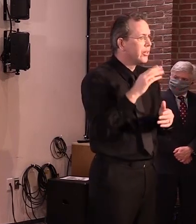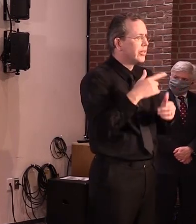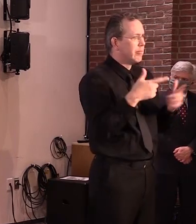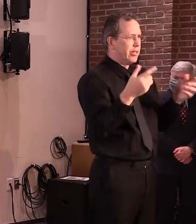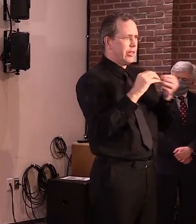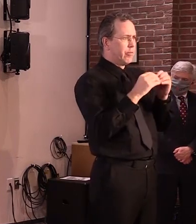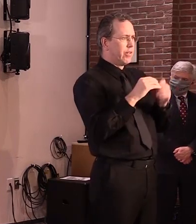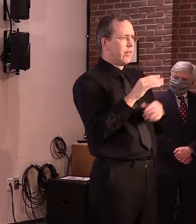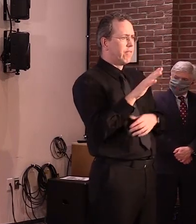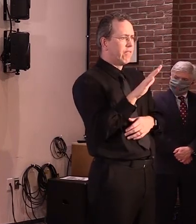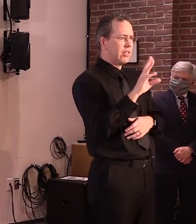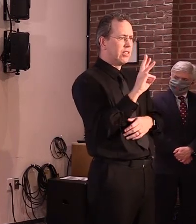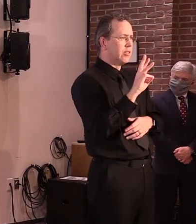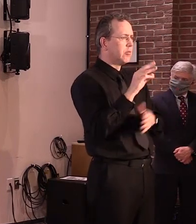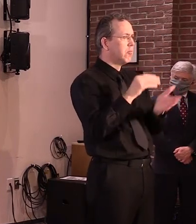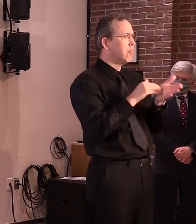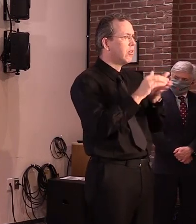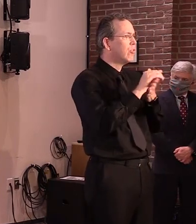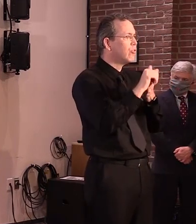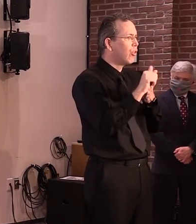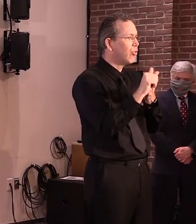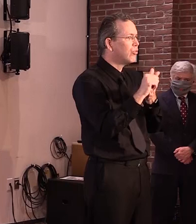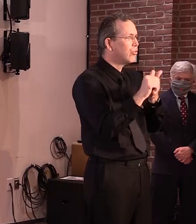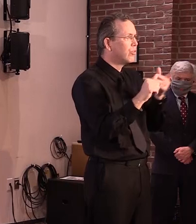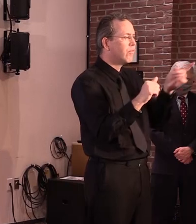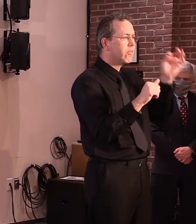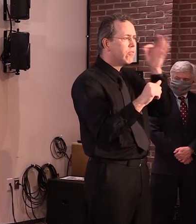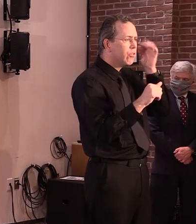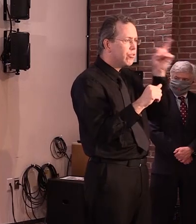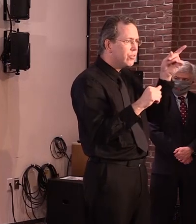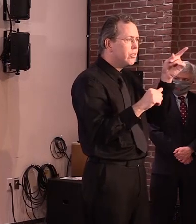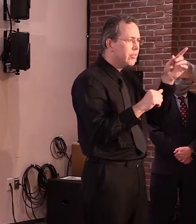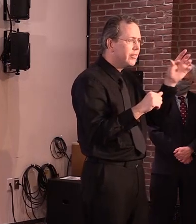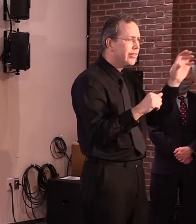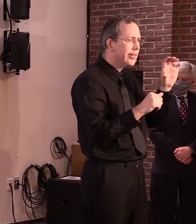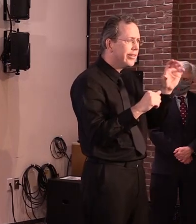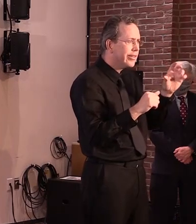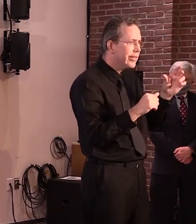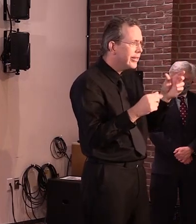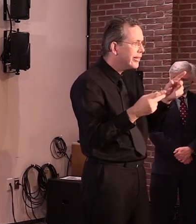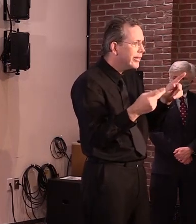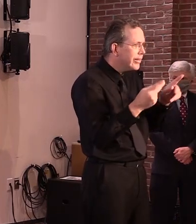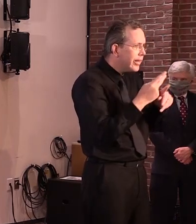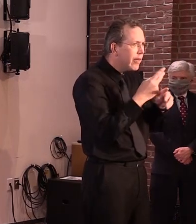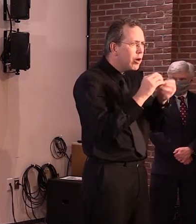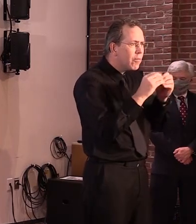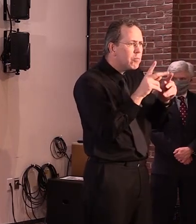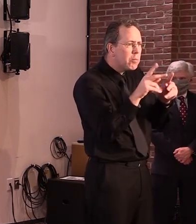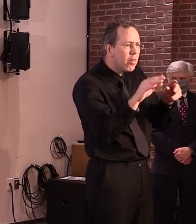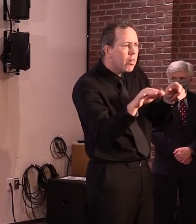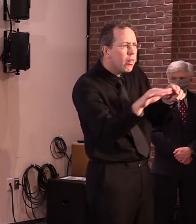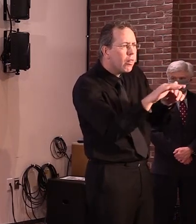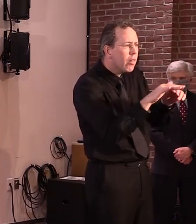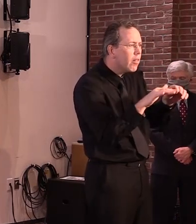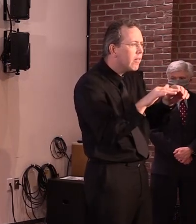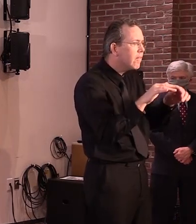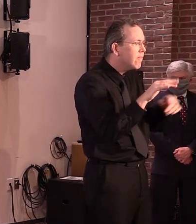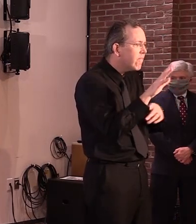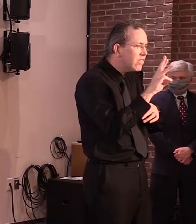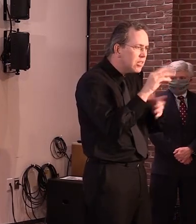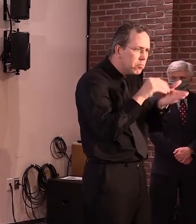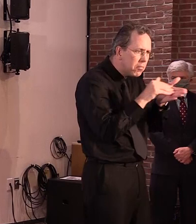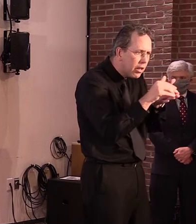in Massachusetts, they have over 10 times our population. So if you do the math, you know, per capita, we would be